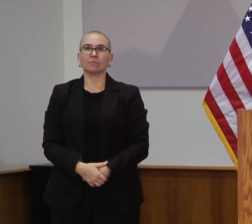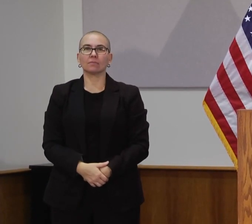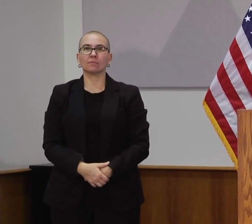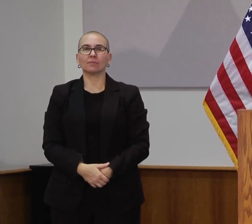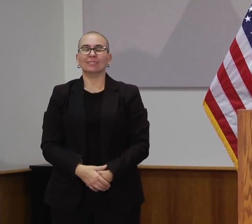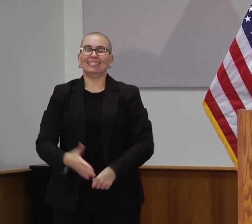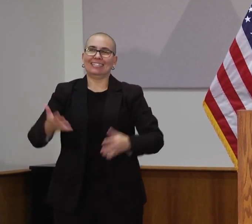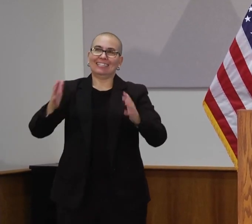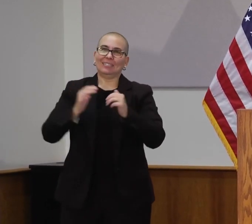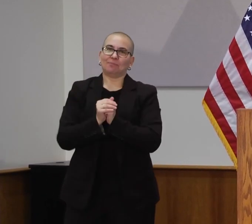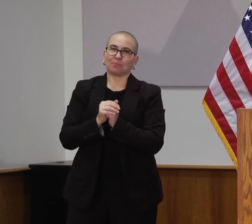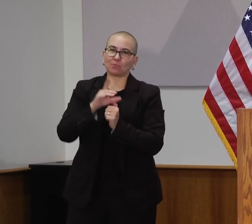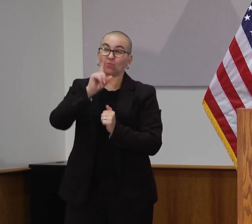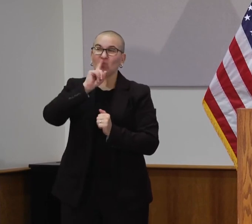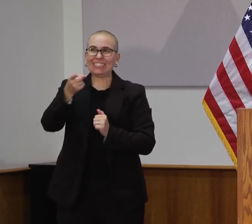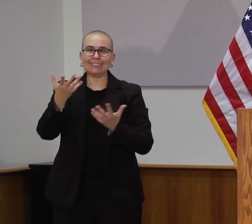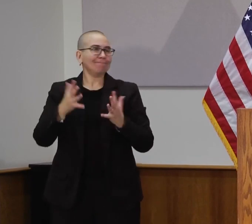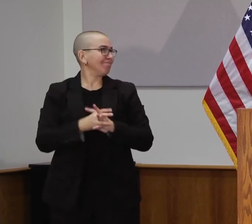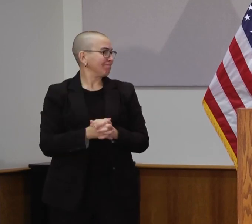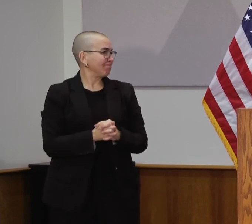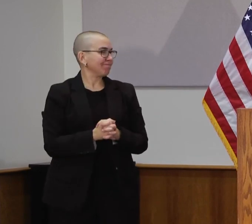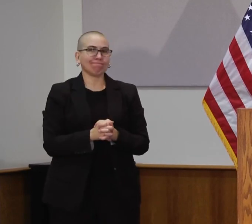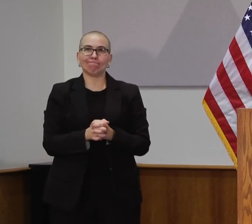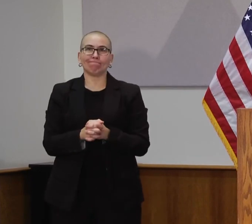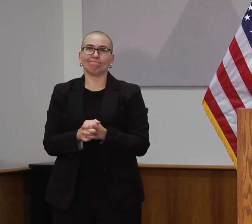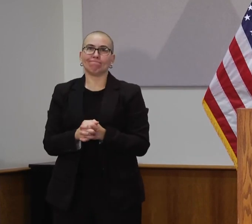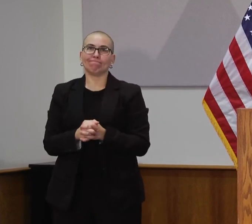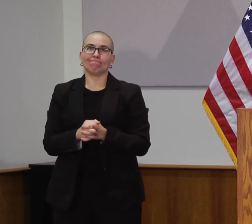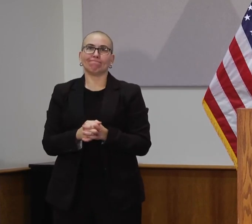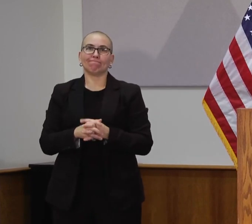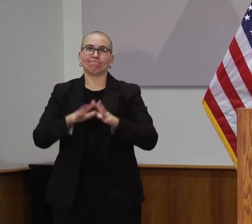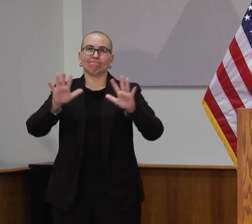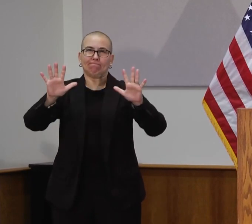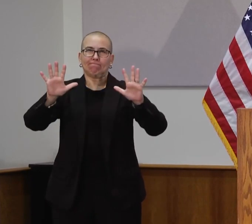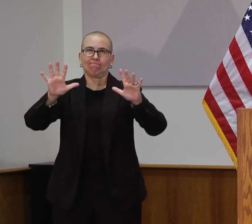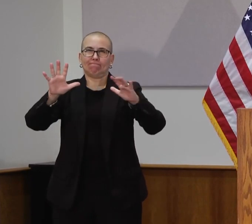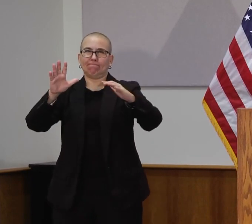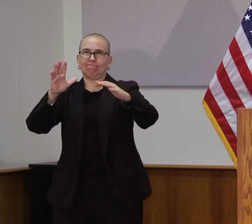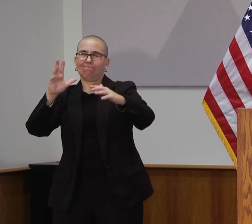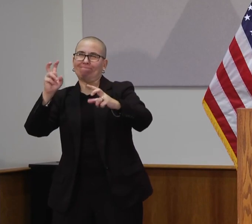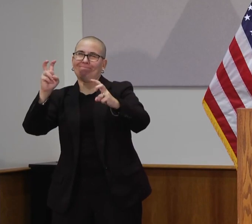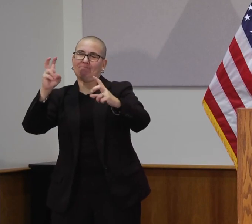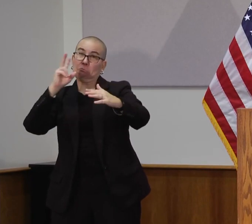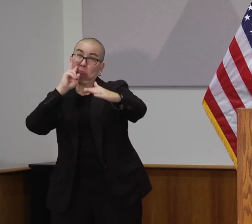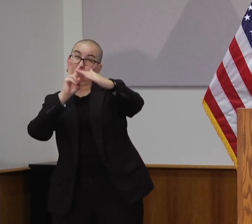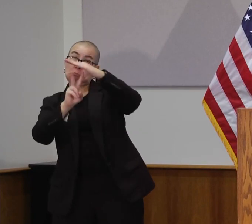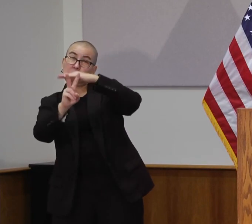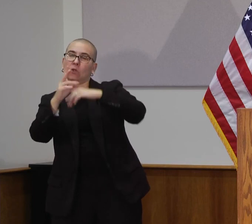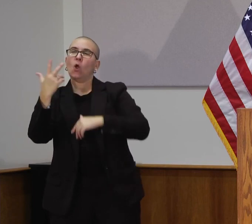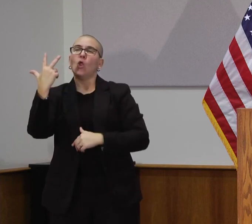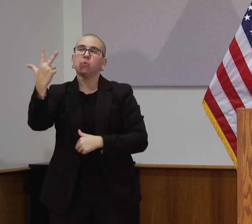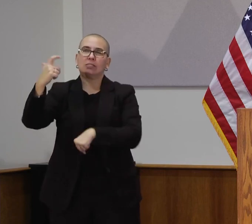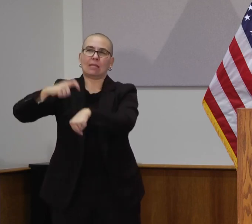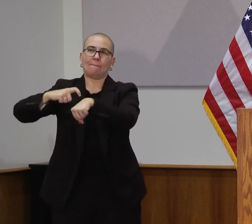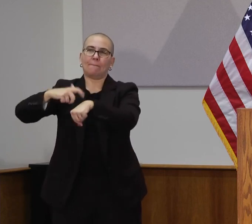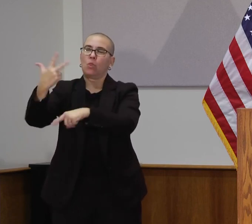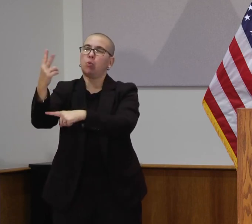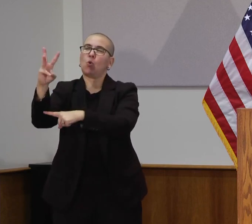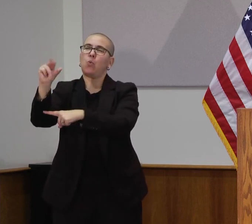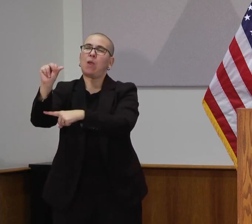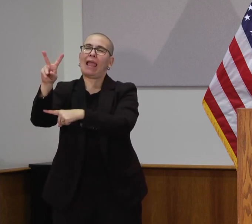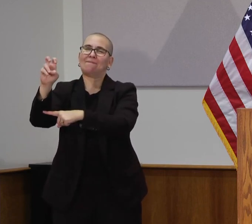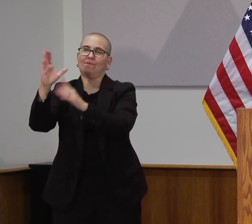What we have been led to expect is 3 waves, essentially, or 3 phases of vaccination. And this